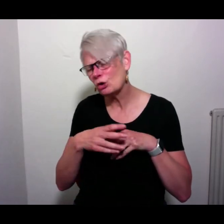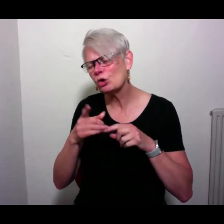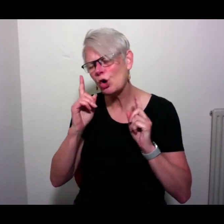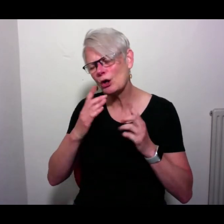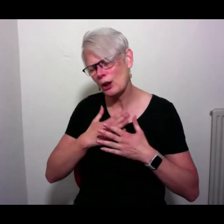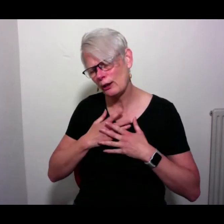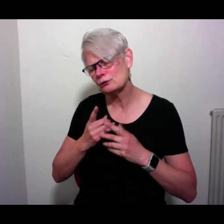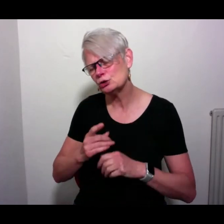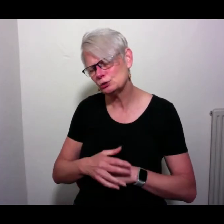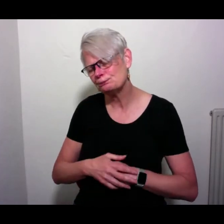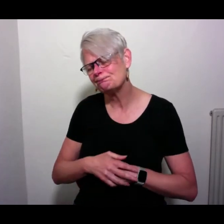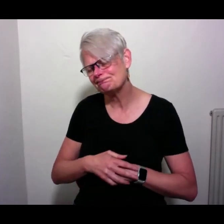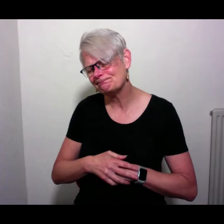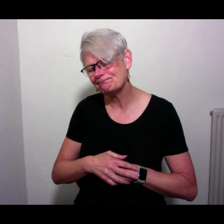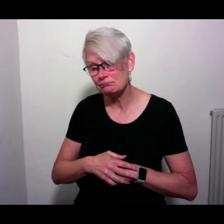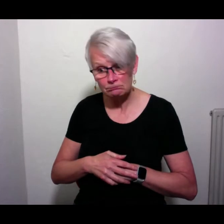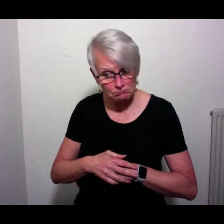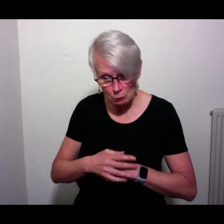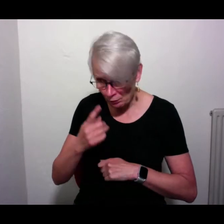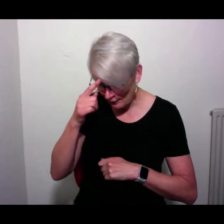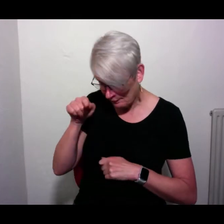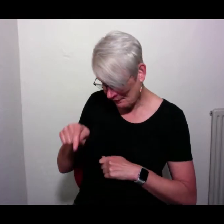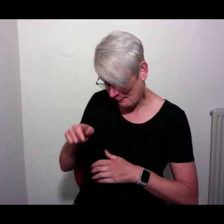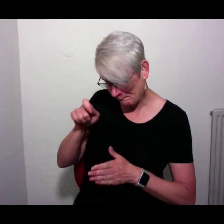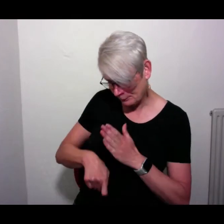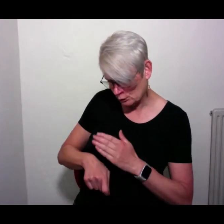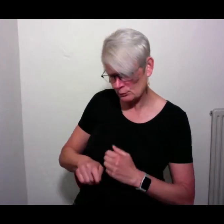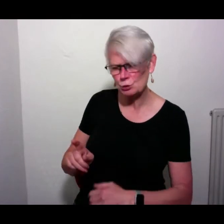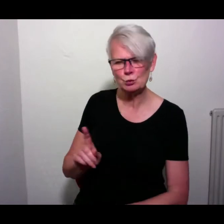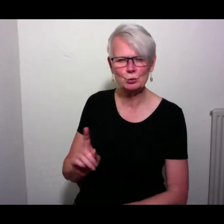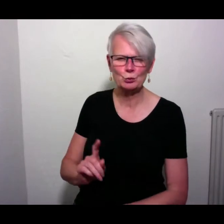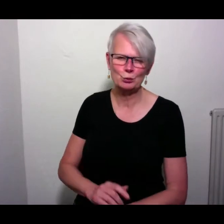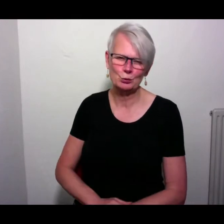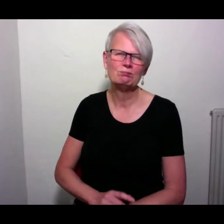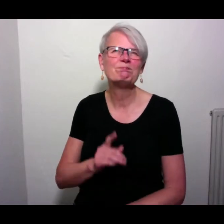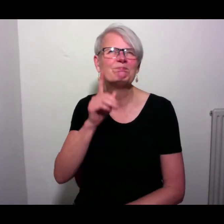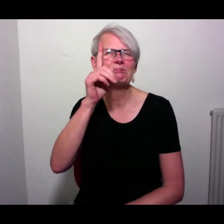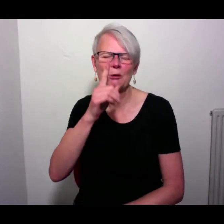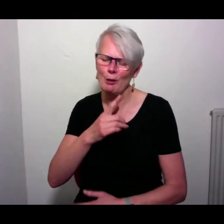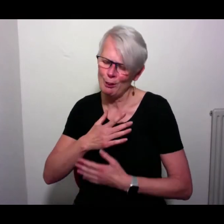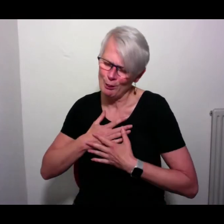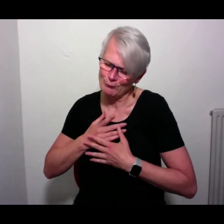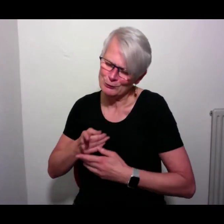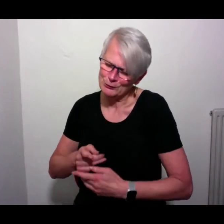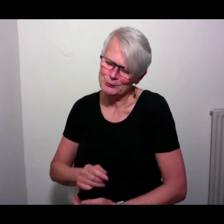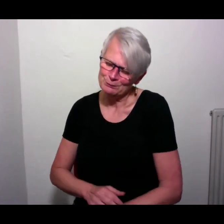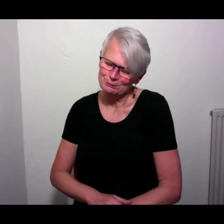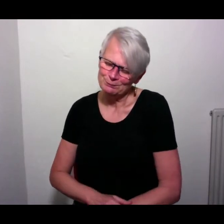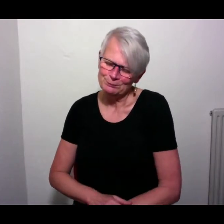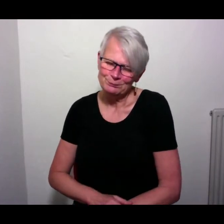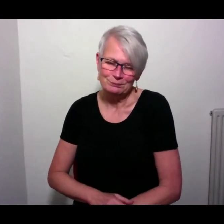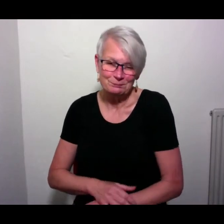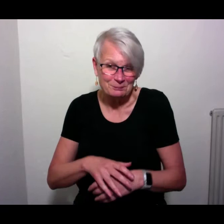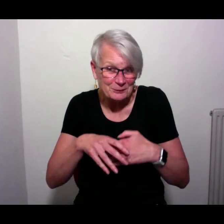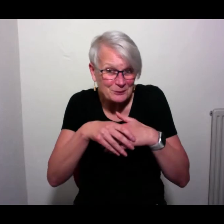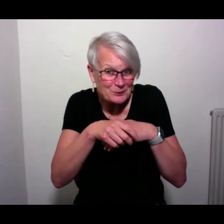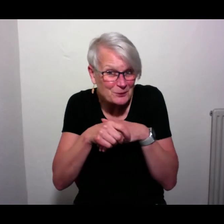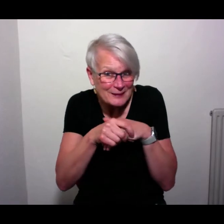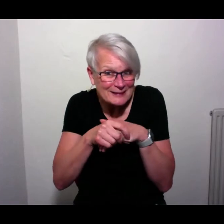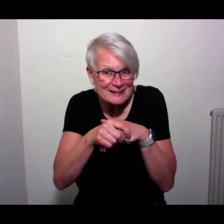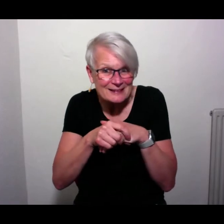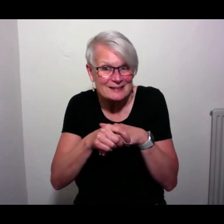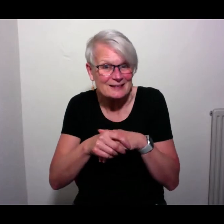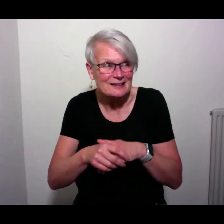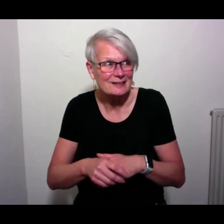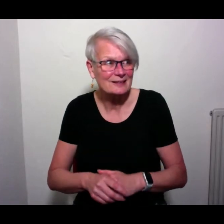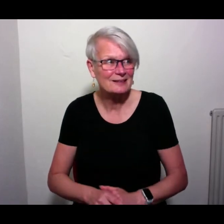"God loves you," she says, "and don't think of this as punishment. He loves you." She